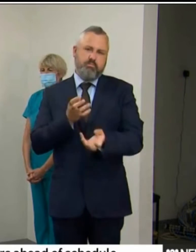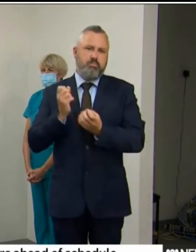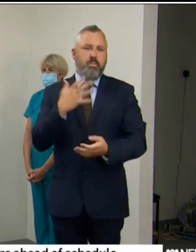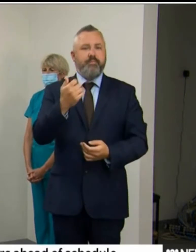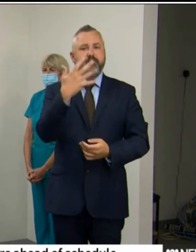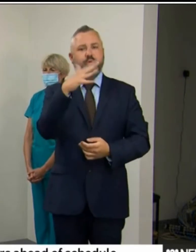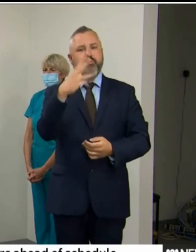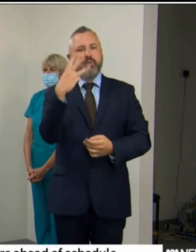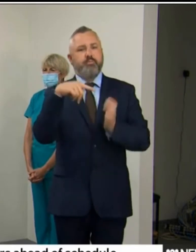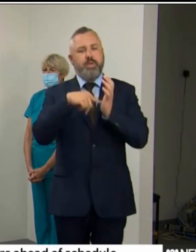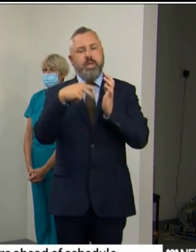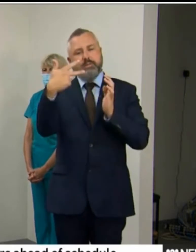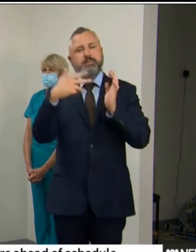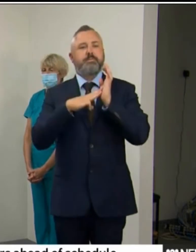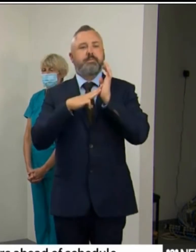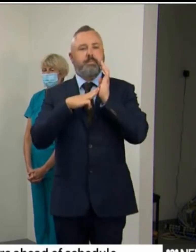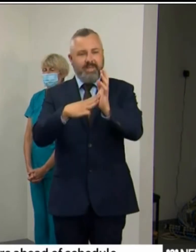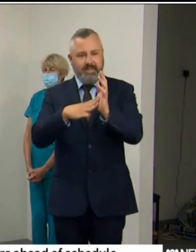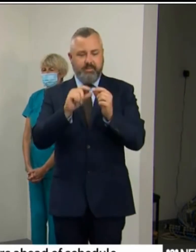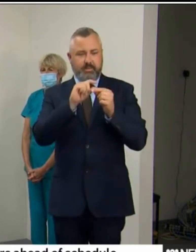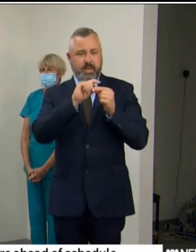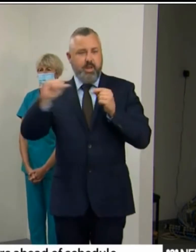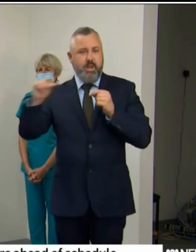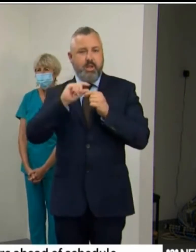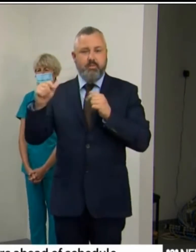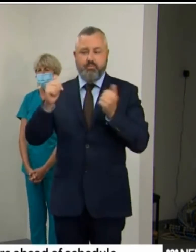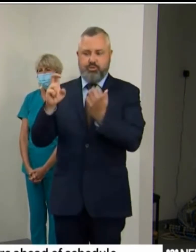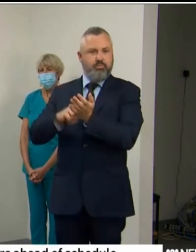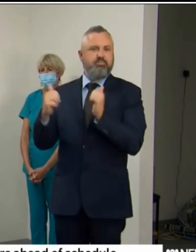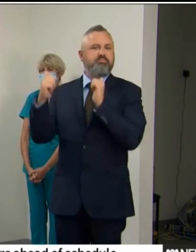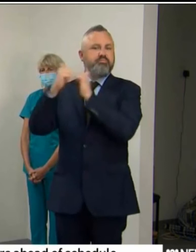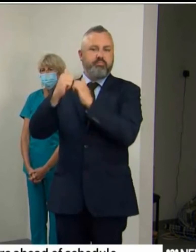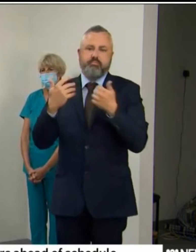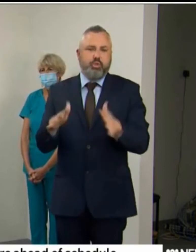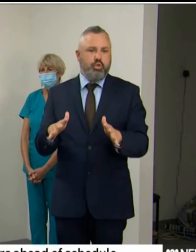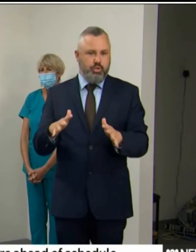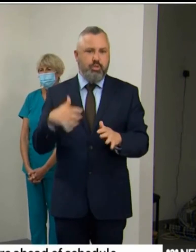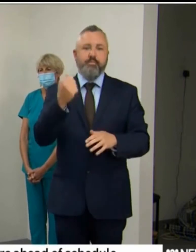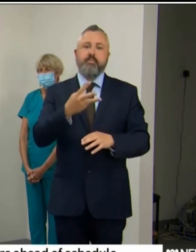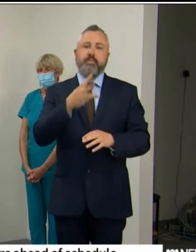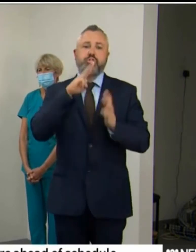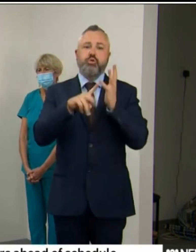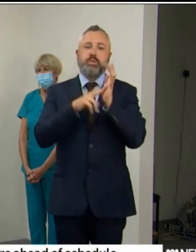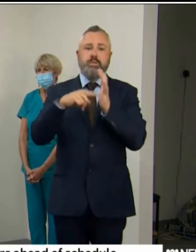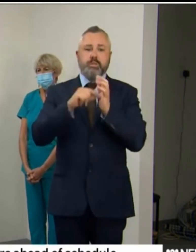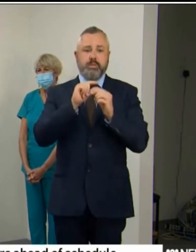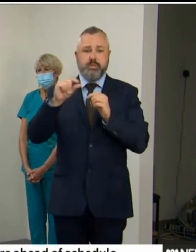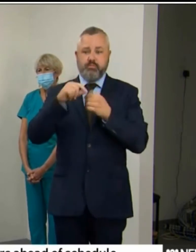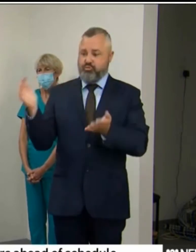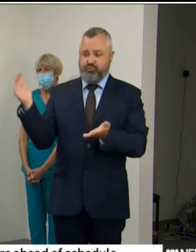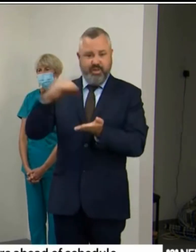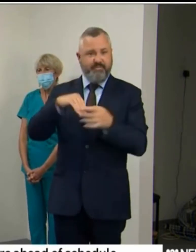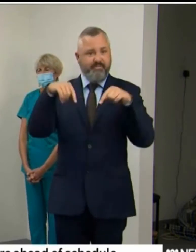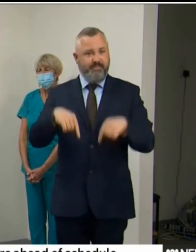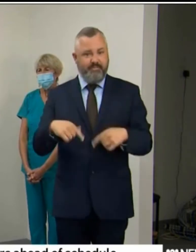of the AstraZeneca vaccine which are contracted. We have 300,000 units that have already arrived. So we've already had a